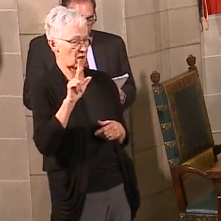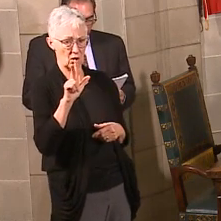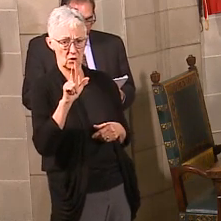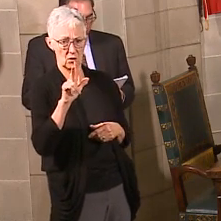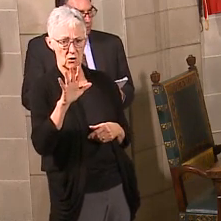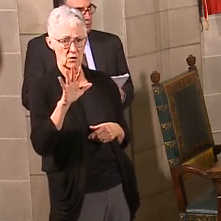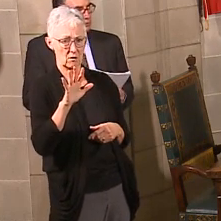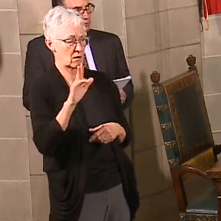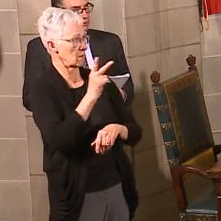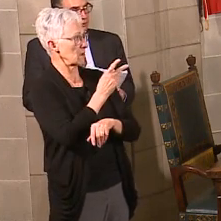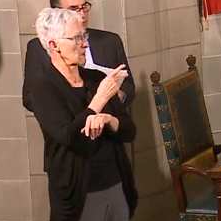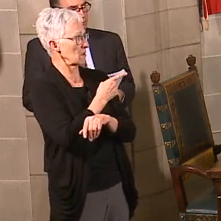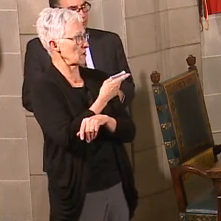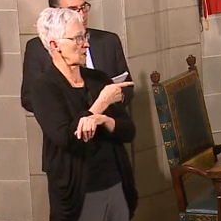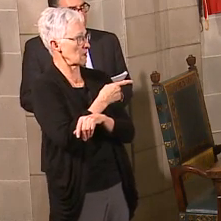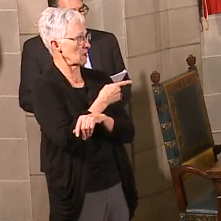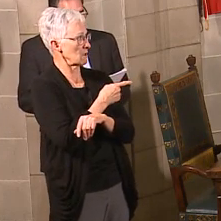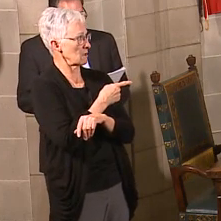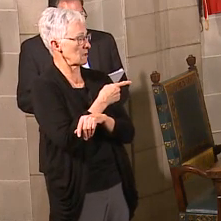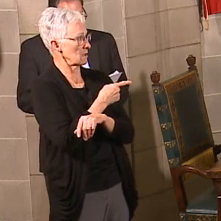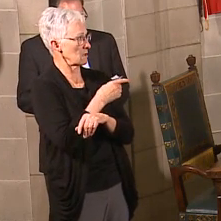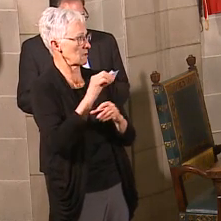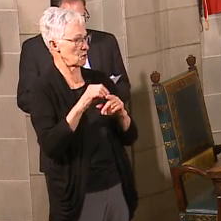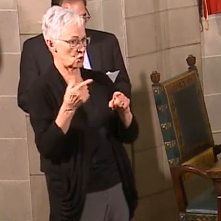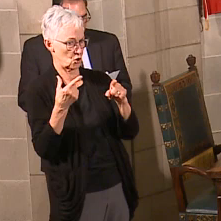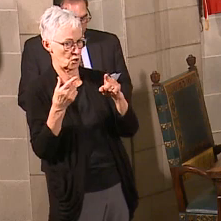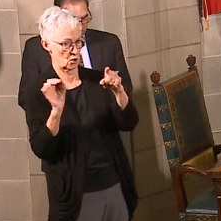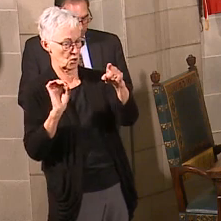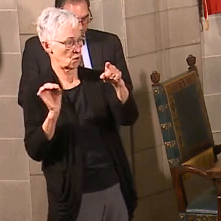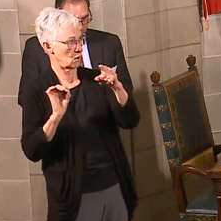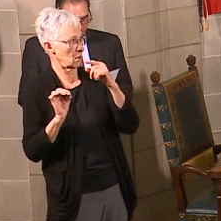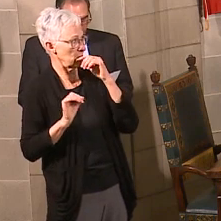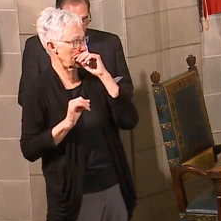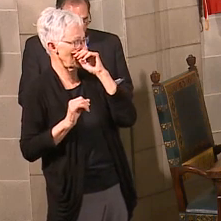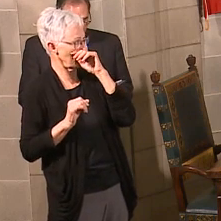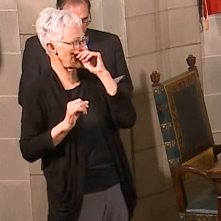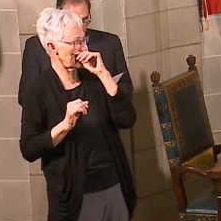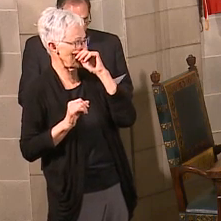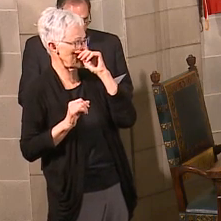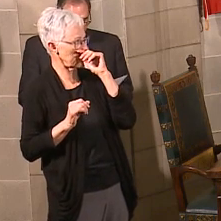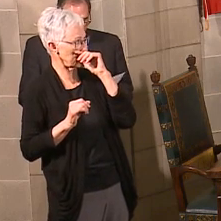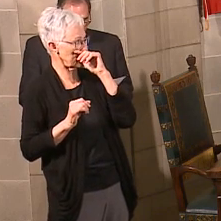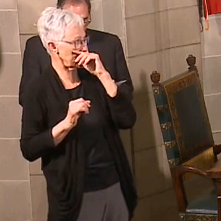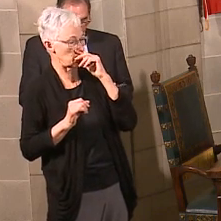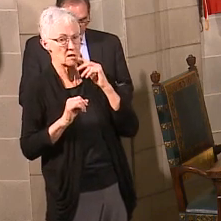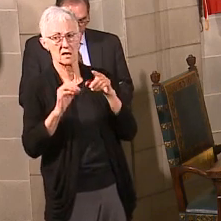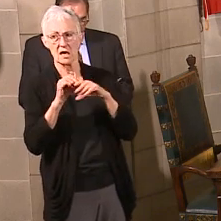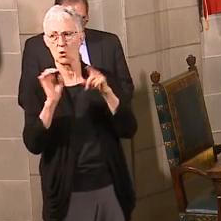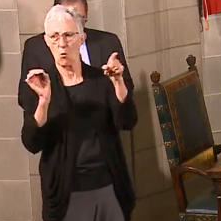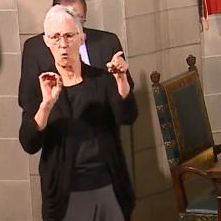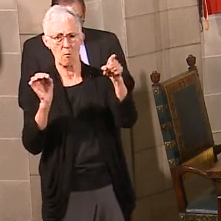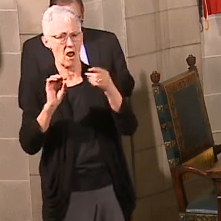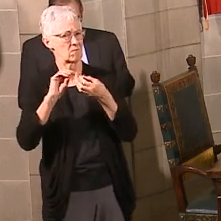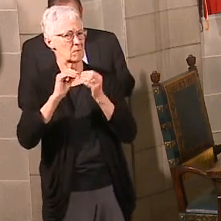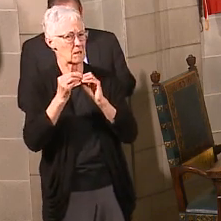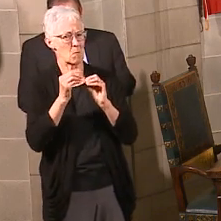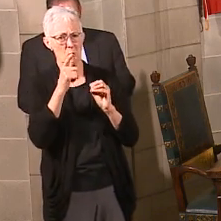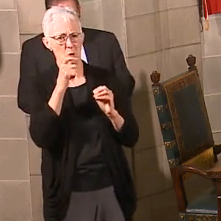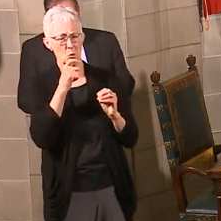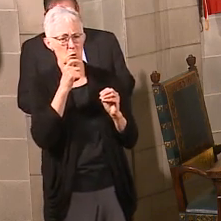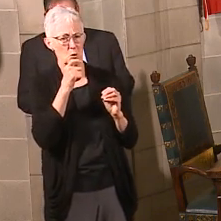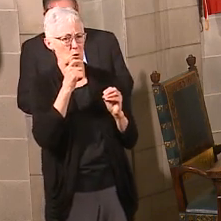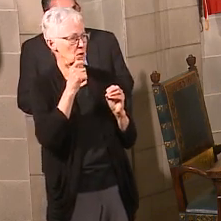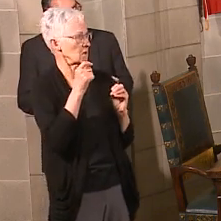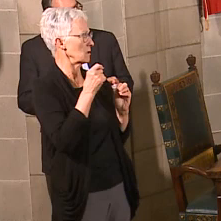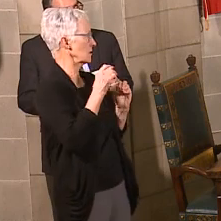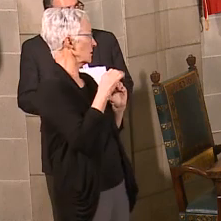Omaha? In Grand Island. Oh, it's Grand Island. How many are in Omaha? Omaha. Do we have Omaha? Again, just relatively speaking, we've got,